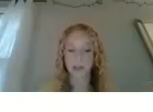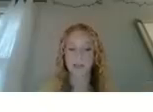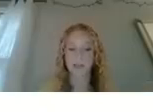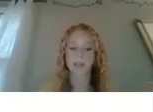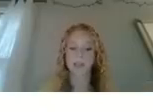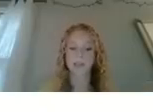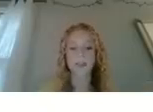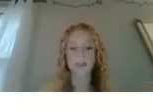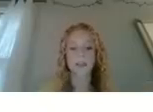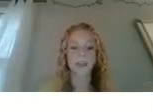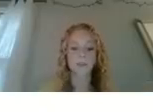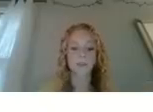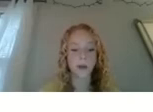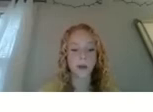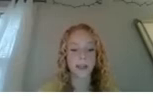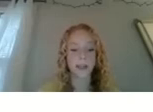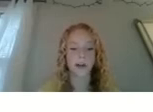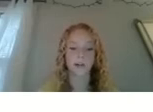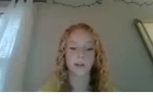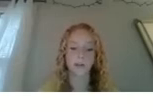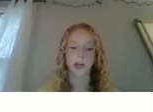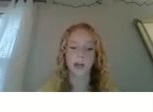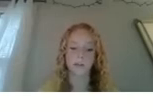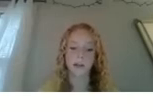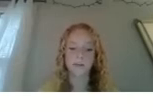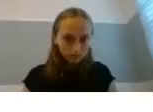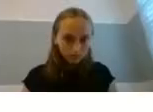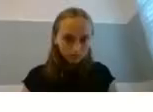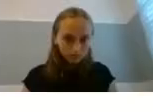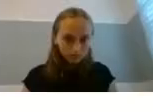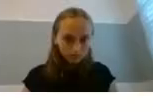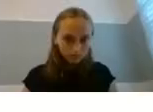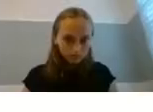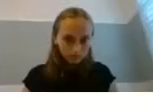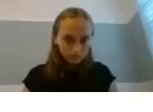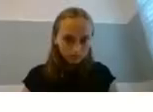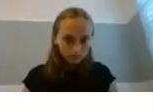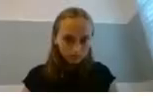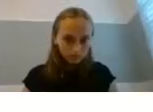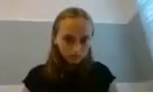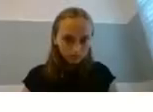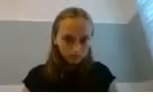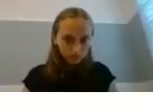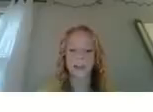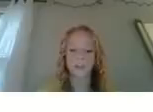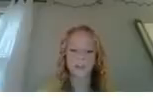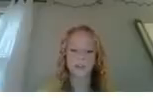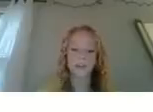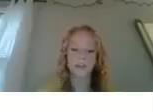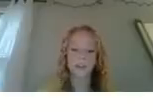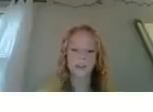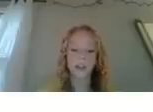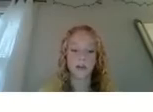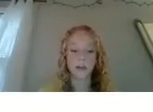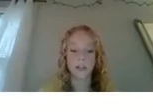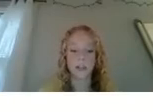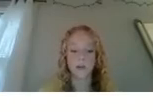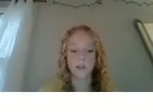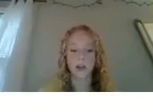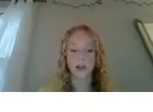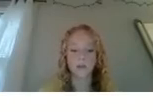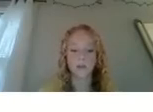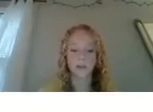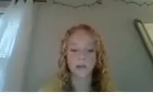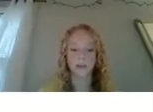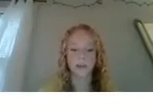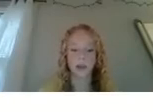as as it is something they take so much pride in and are very protective of following the idea of staying true to the original language i just want